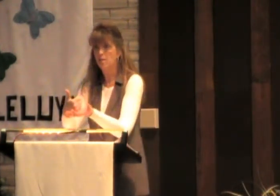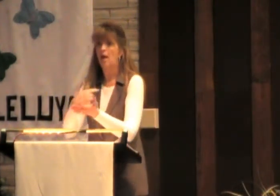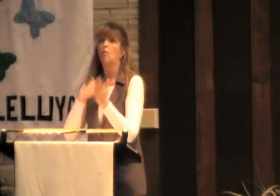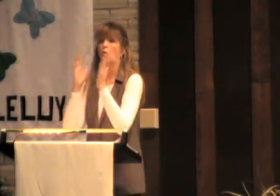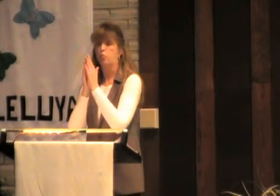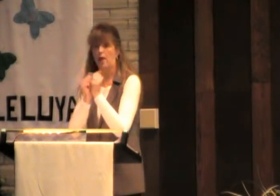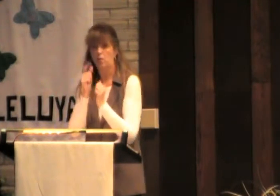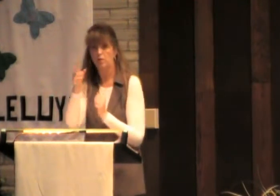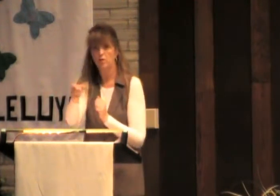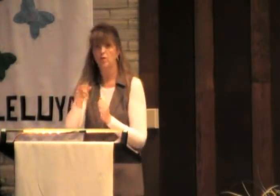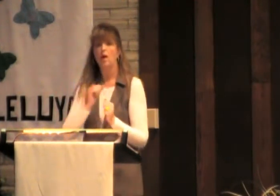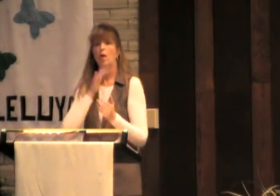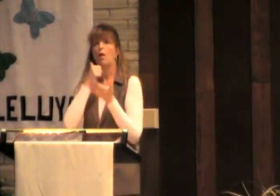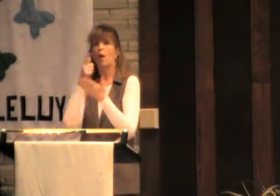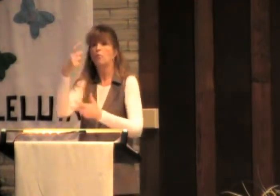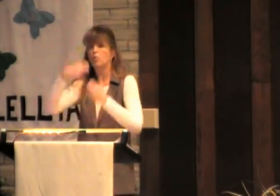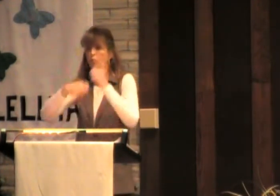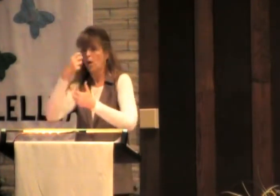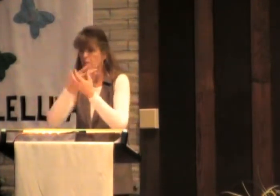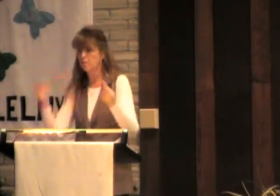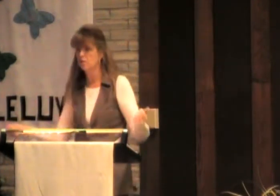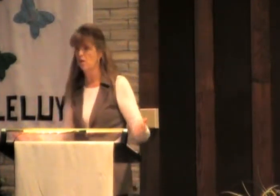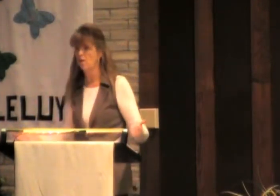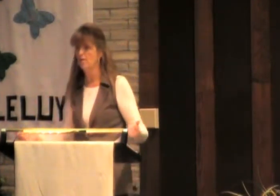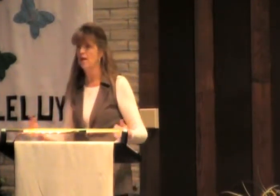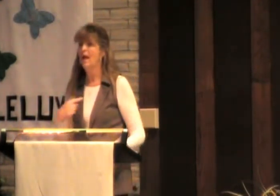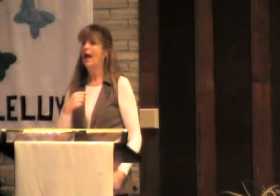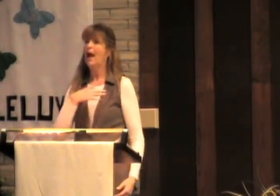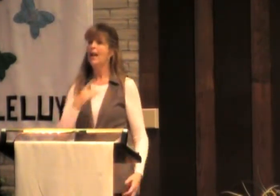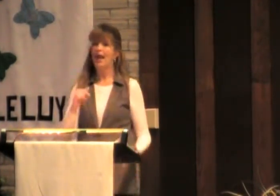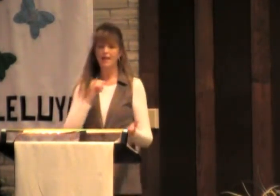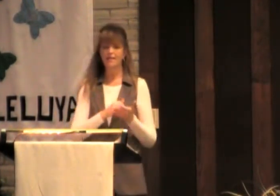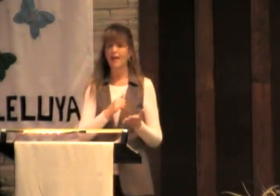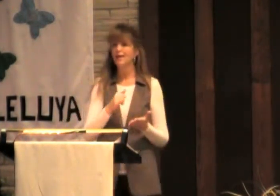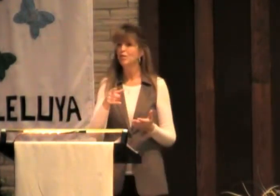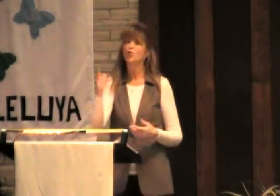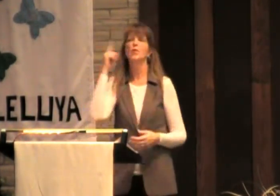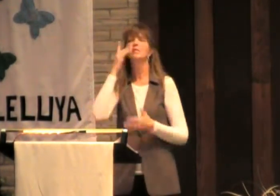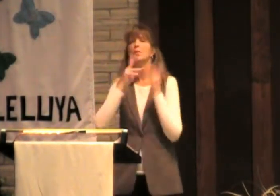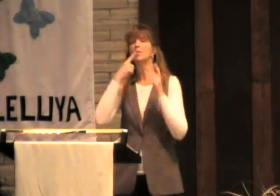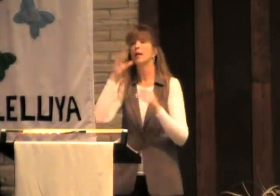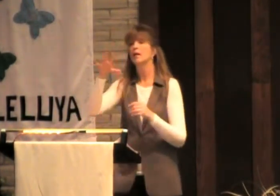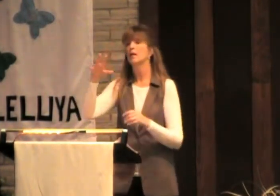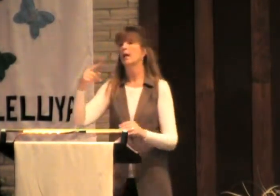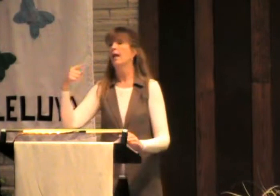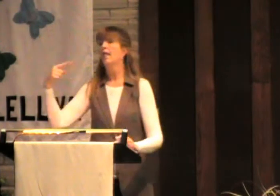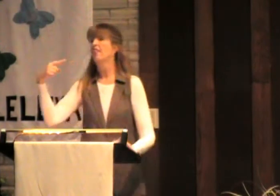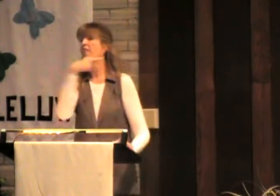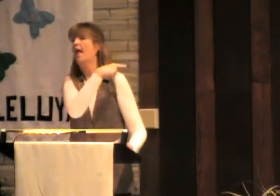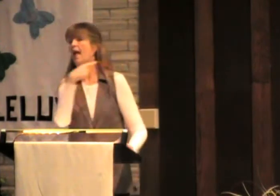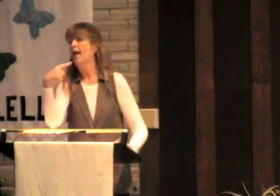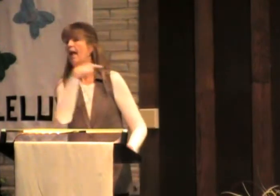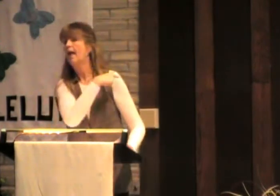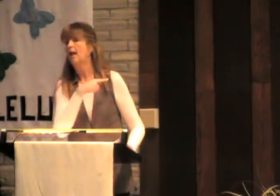me, and I will help you, and I'll pray with you, and I will help the problems to be resolved. But